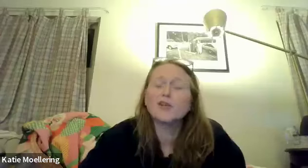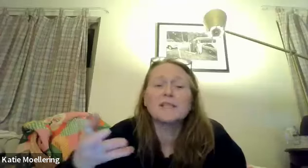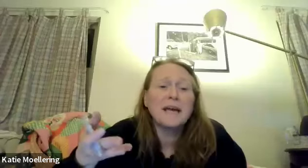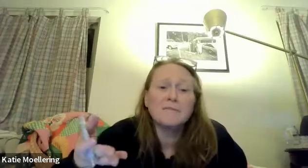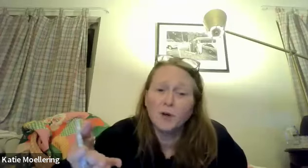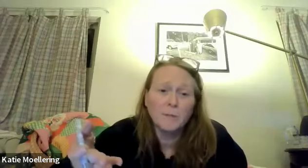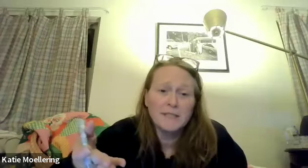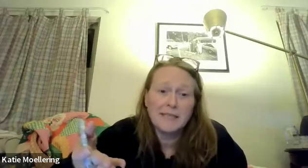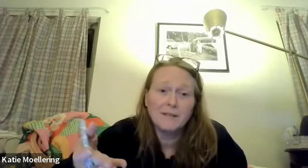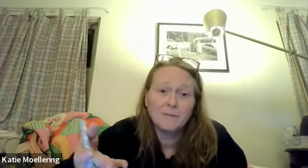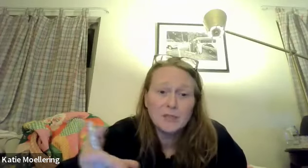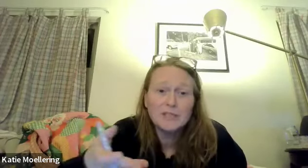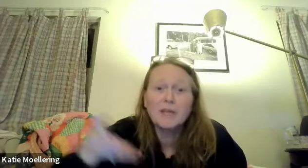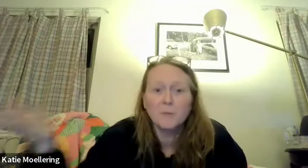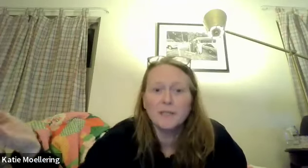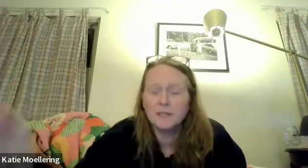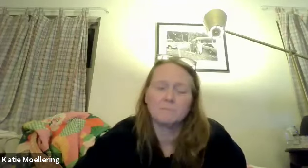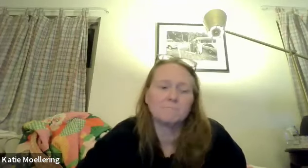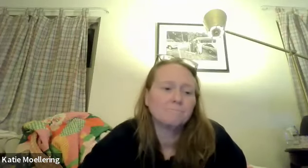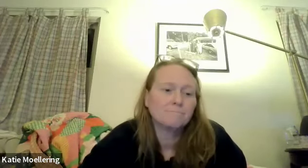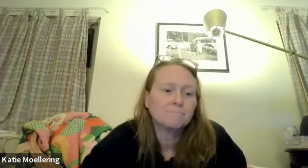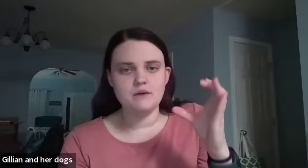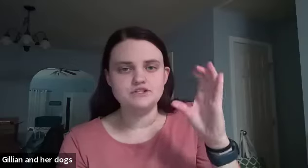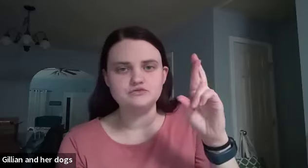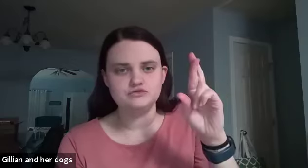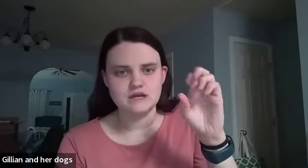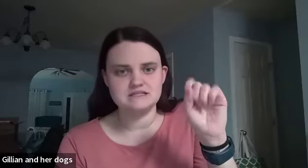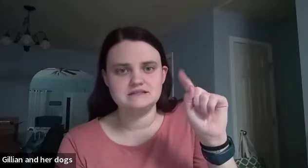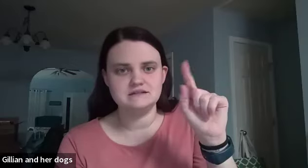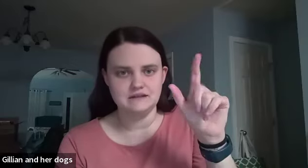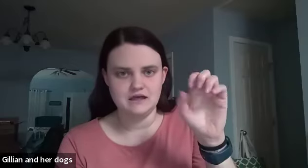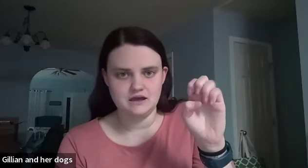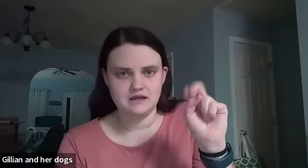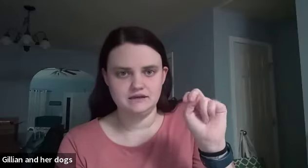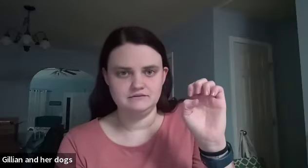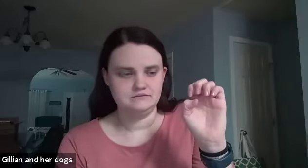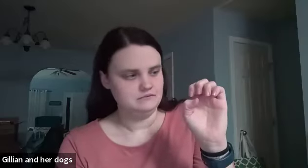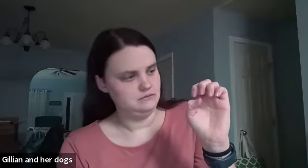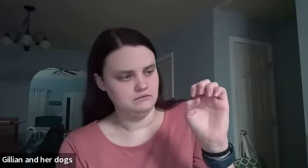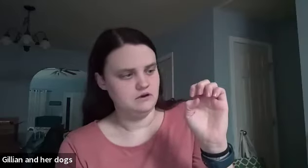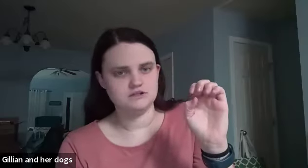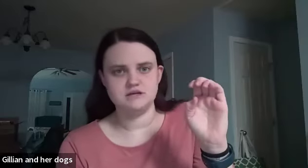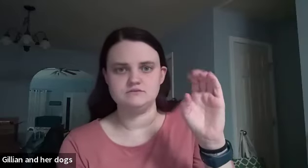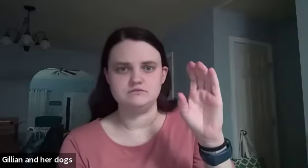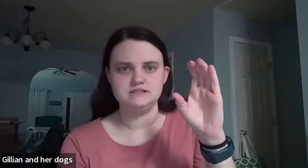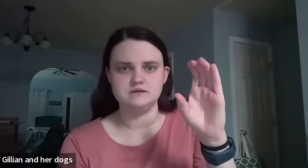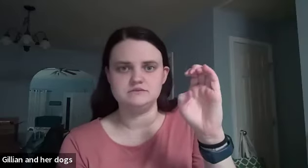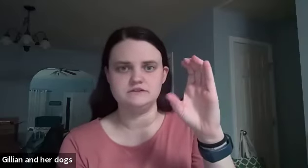fingerspell. Crestline Pharmacy, which is like Yeah. really, yeah. So I would do crest line. Oh gosh, that was a really terrible finger